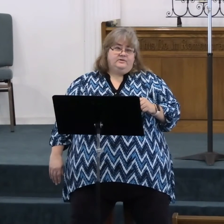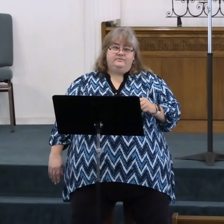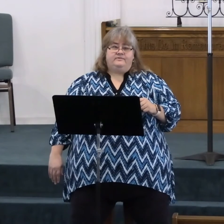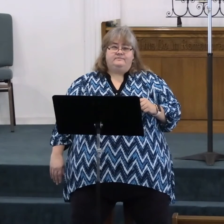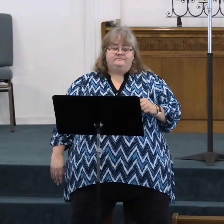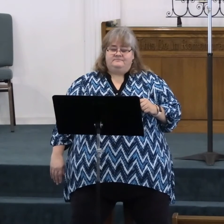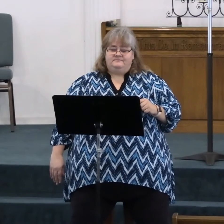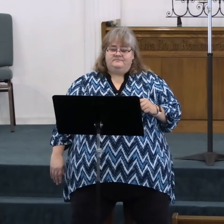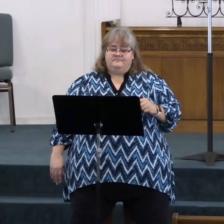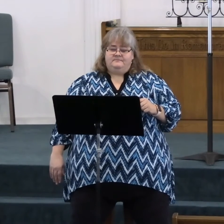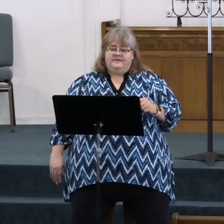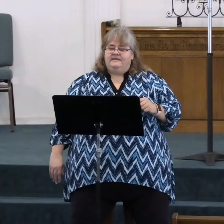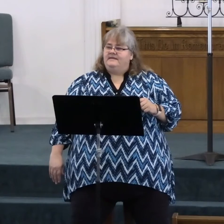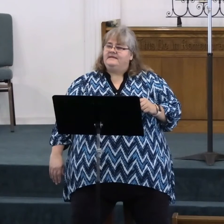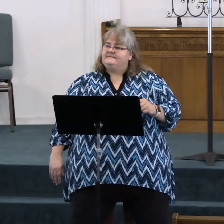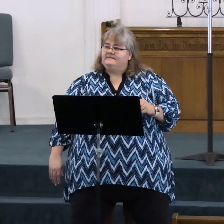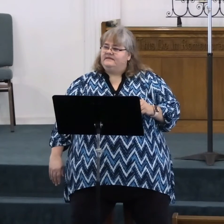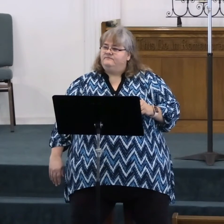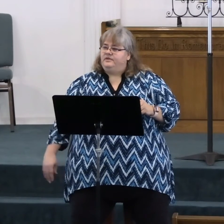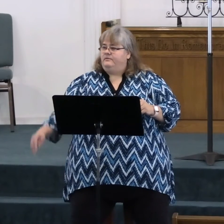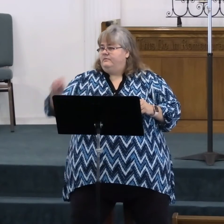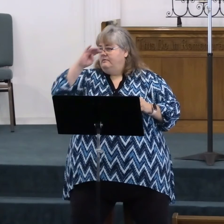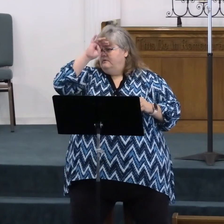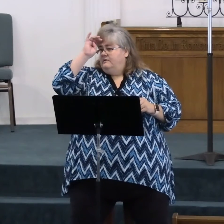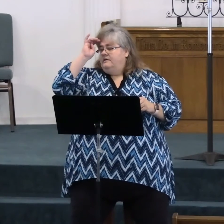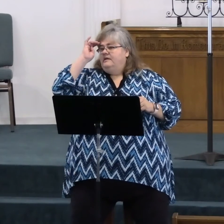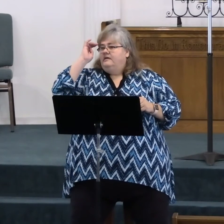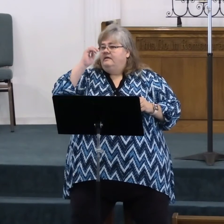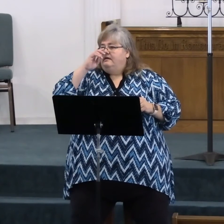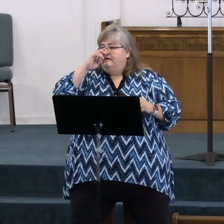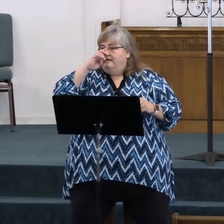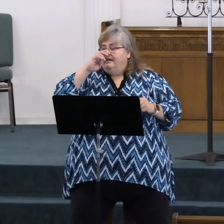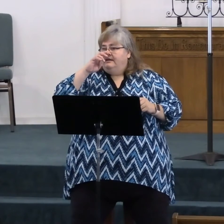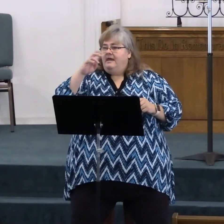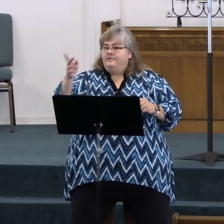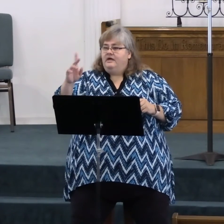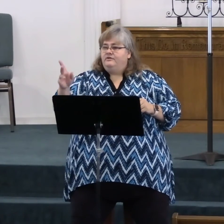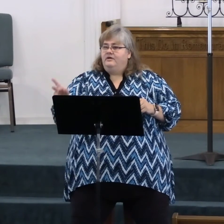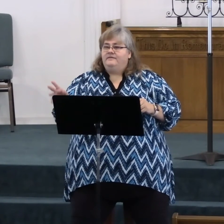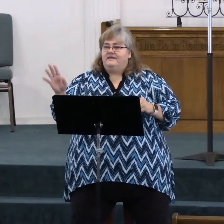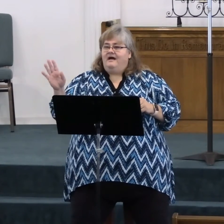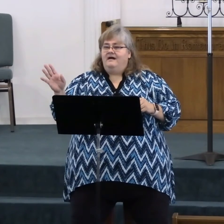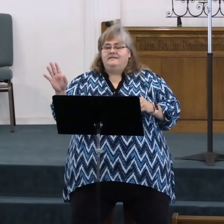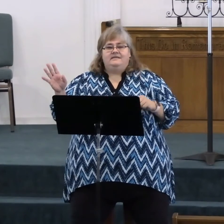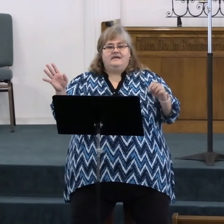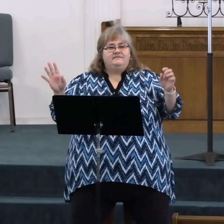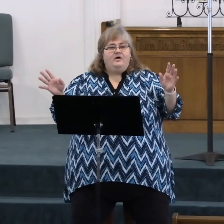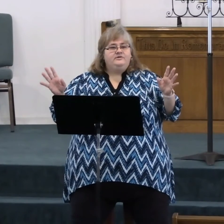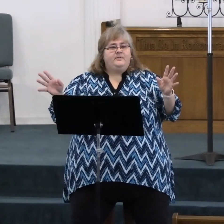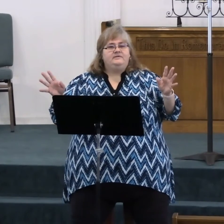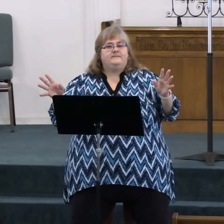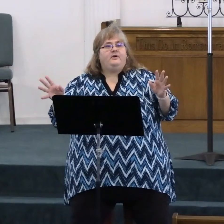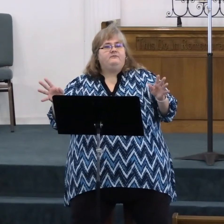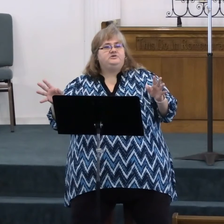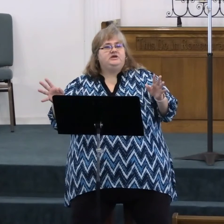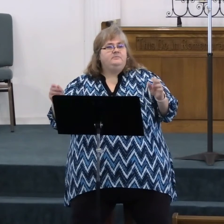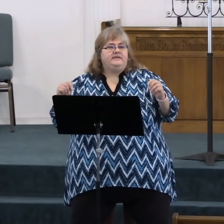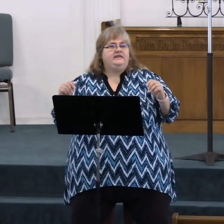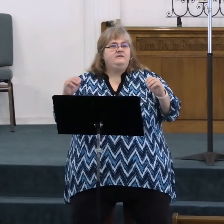truth. He doesn't leave you. And how many of y'all know that God, the Holy Spirit is a perfect gentleman, and He will